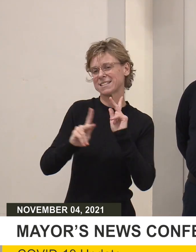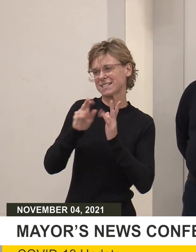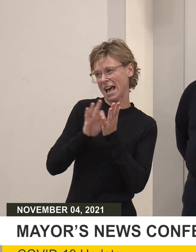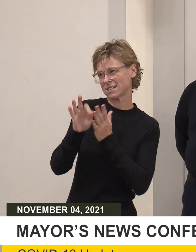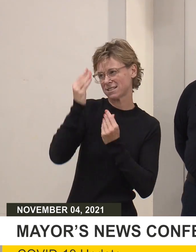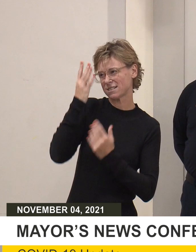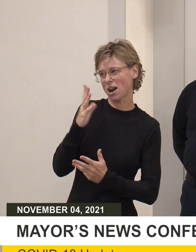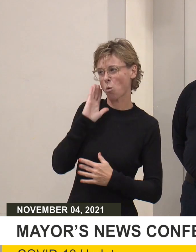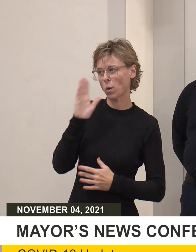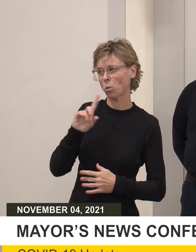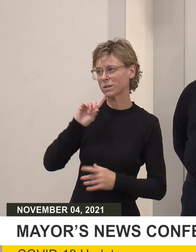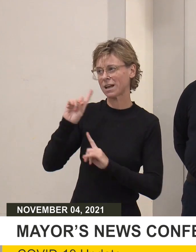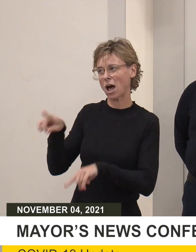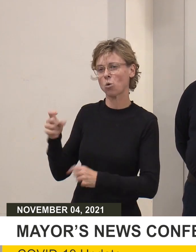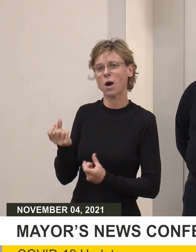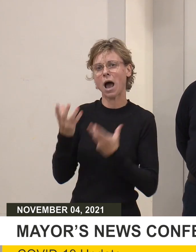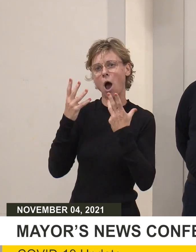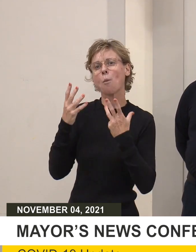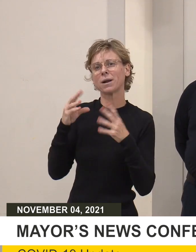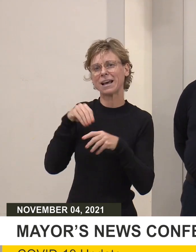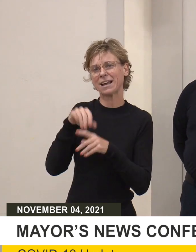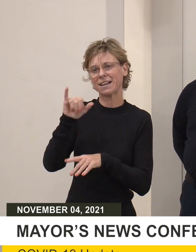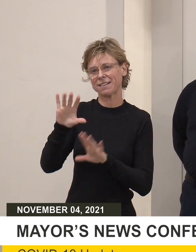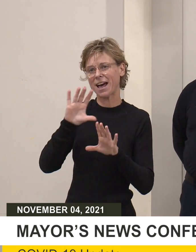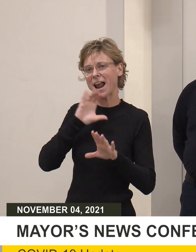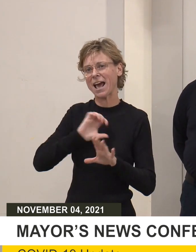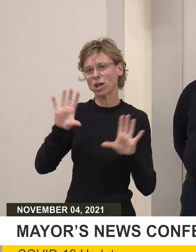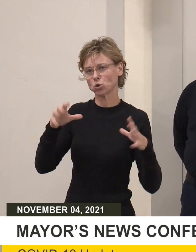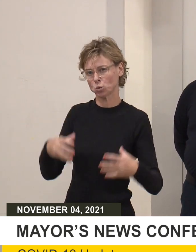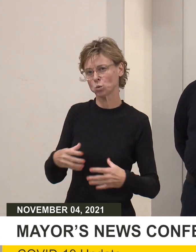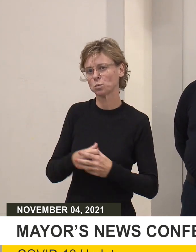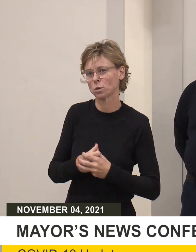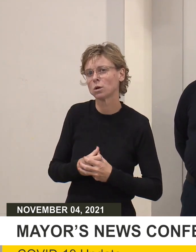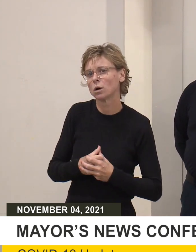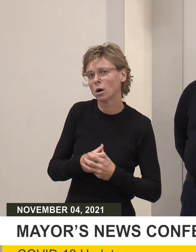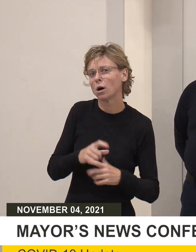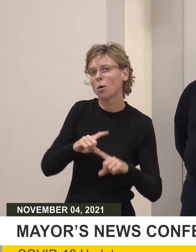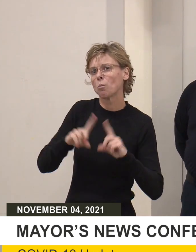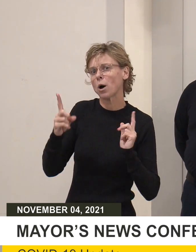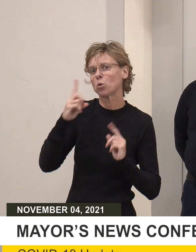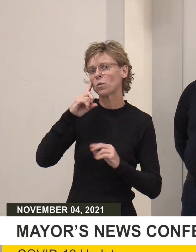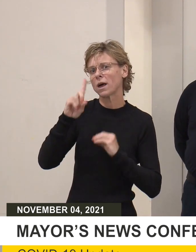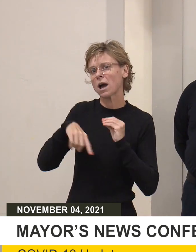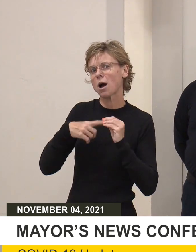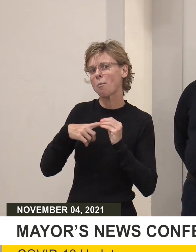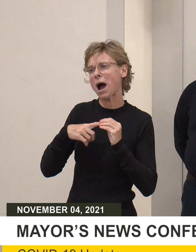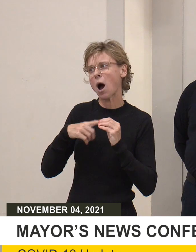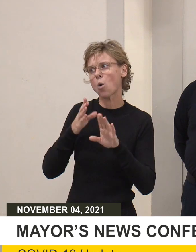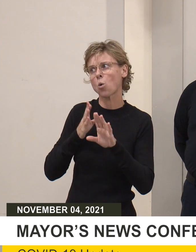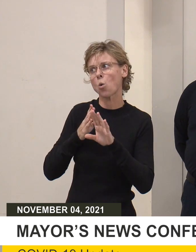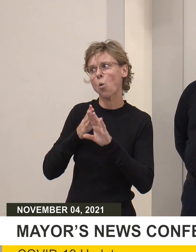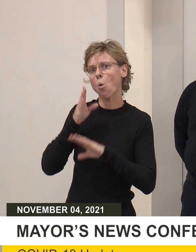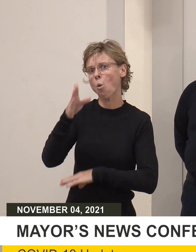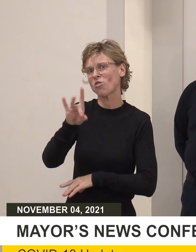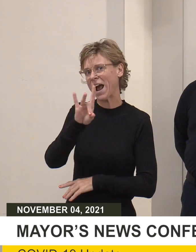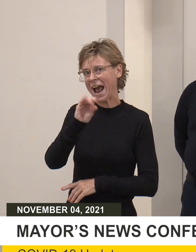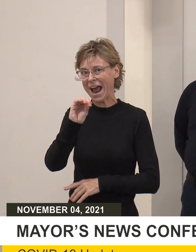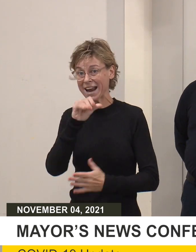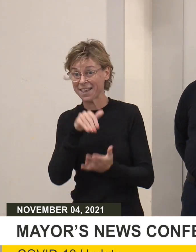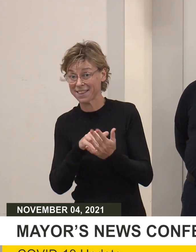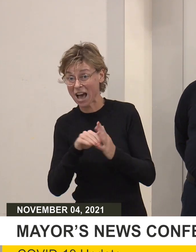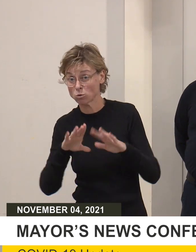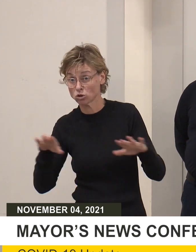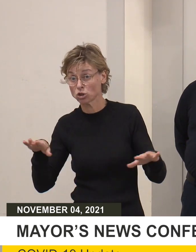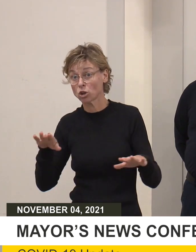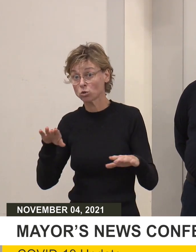how many are in this age group. But we know we have, when you think about that there's over 80,000 children in Baltimore